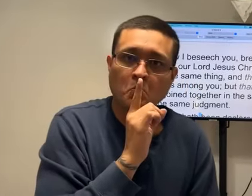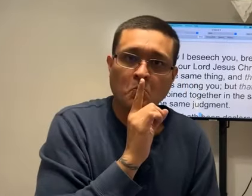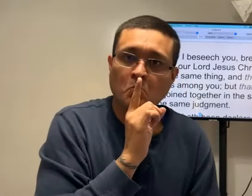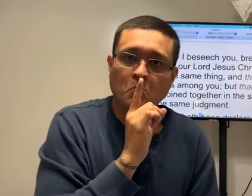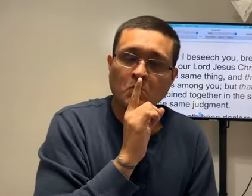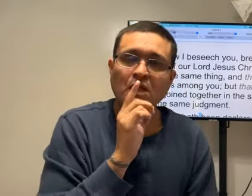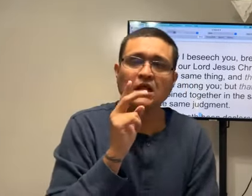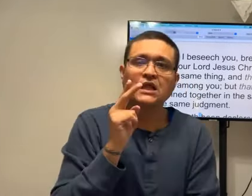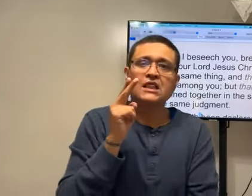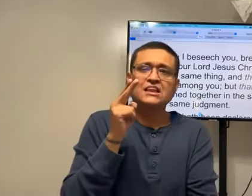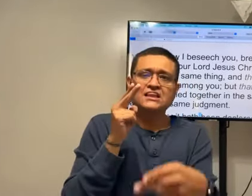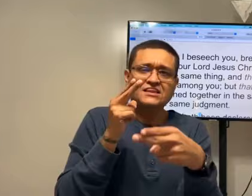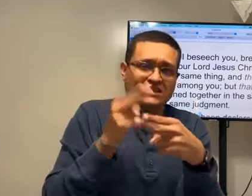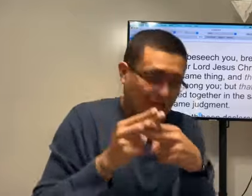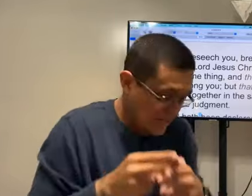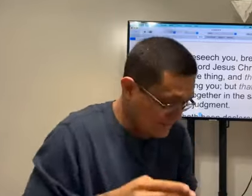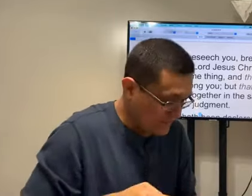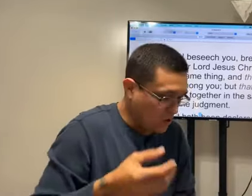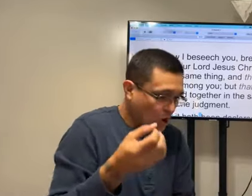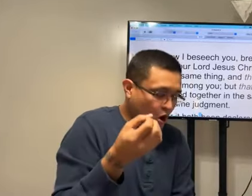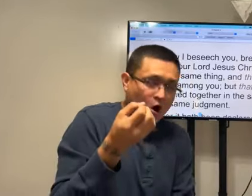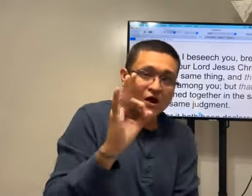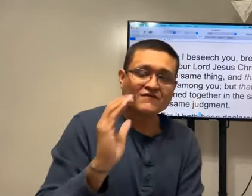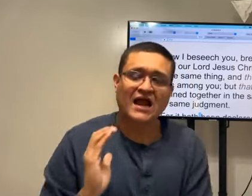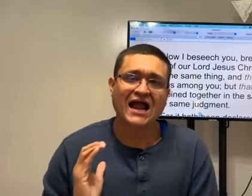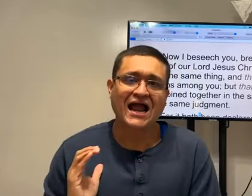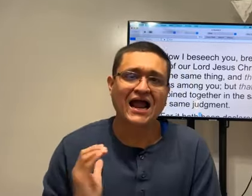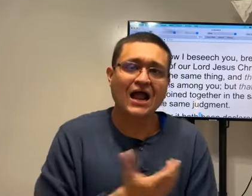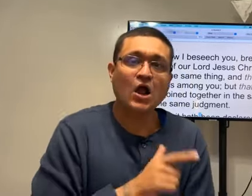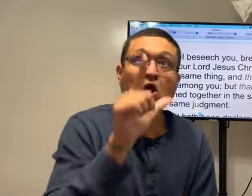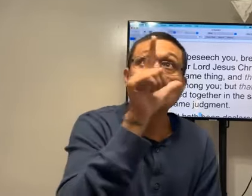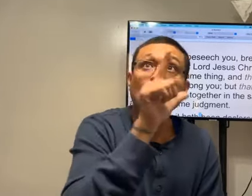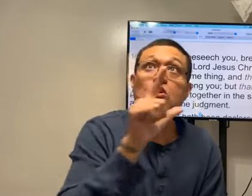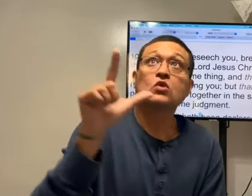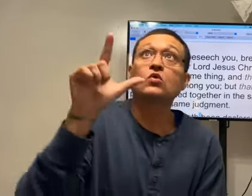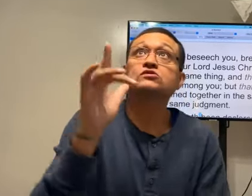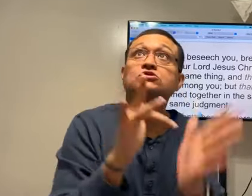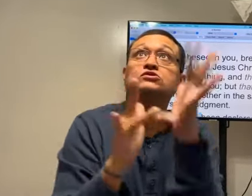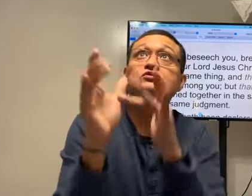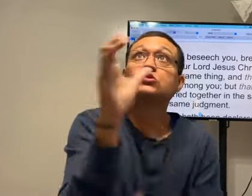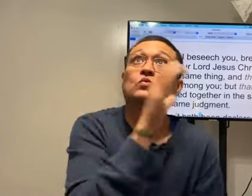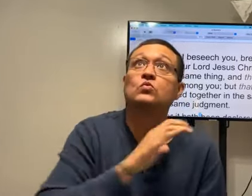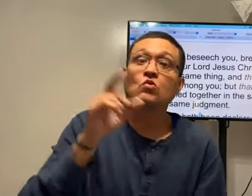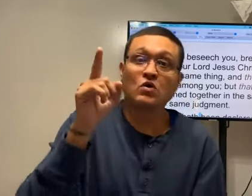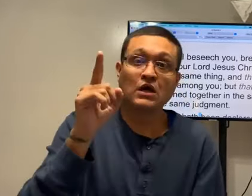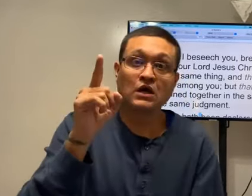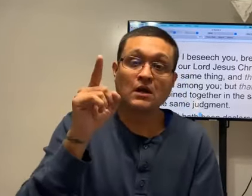He didn't say the name of Jehovah. He said, in the name of our Lord Jesus Christ.